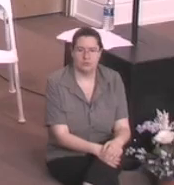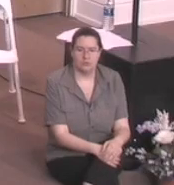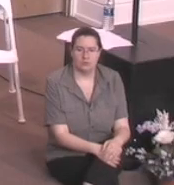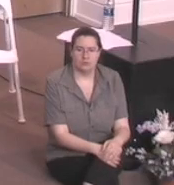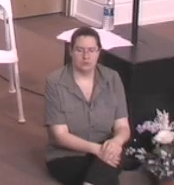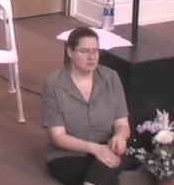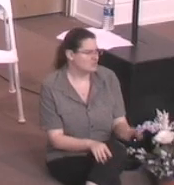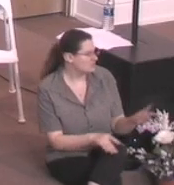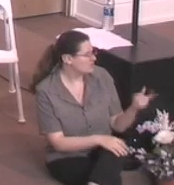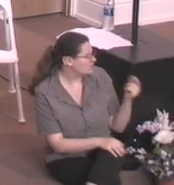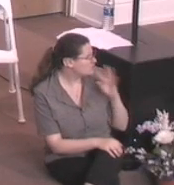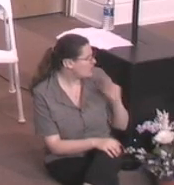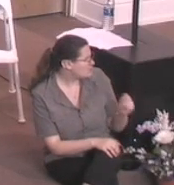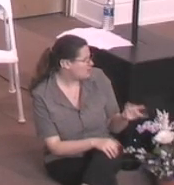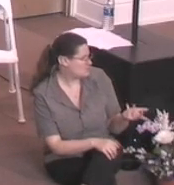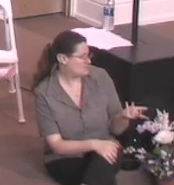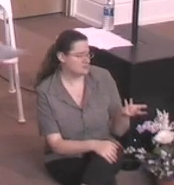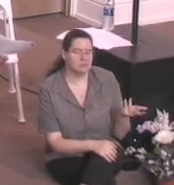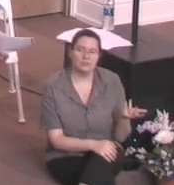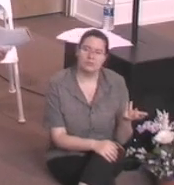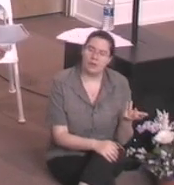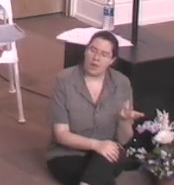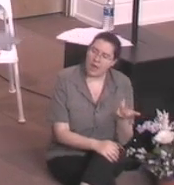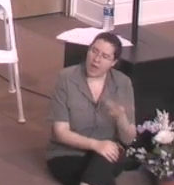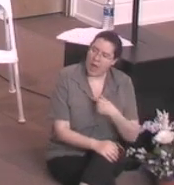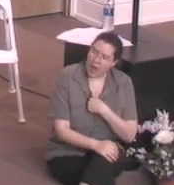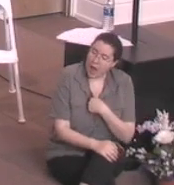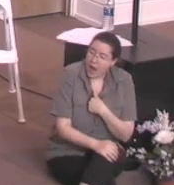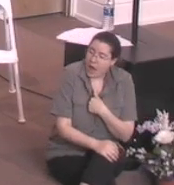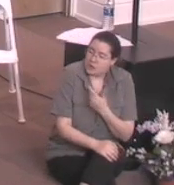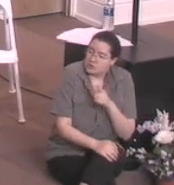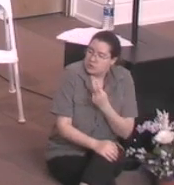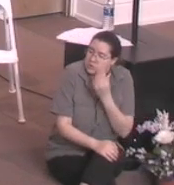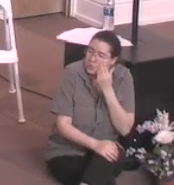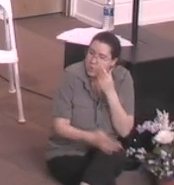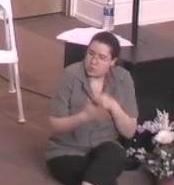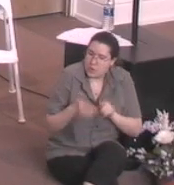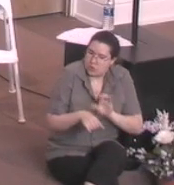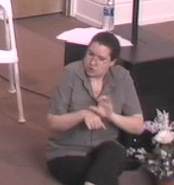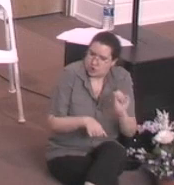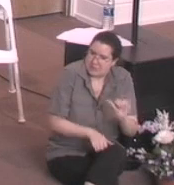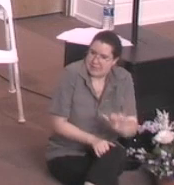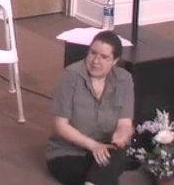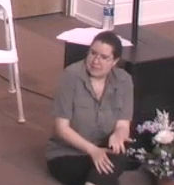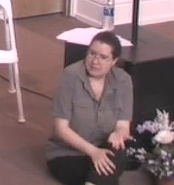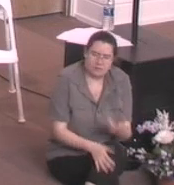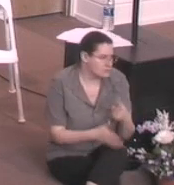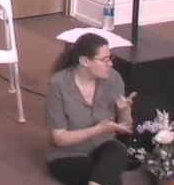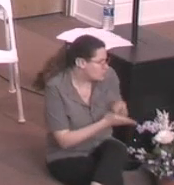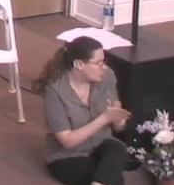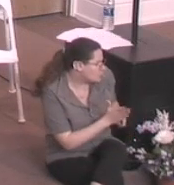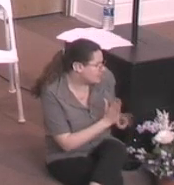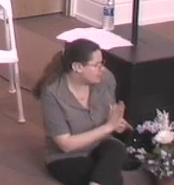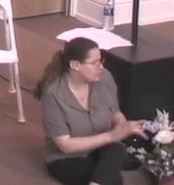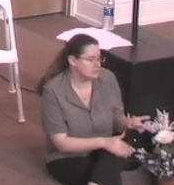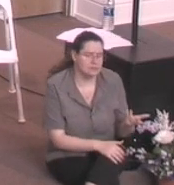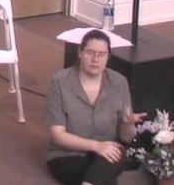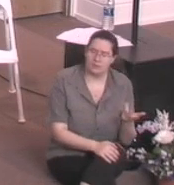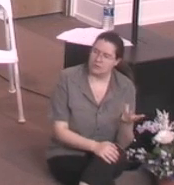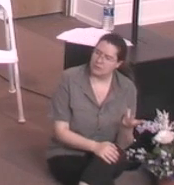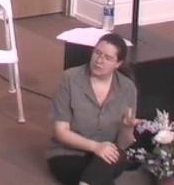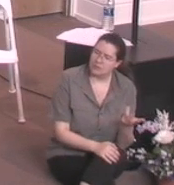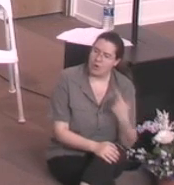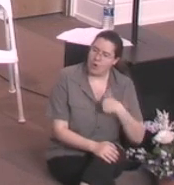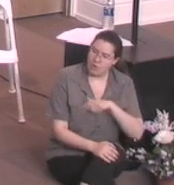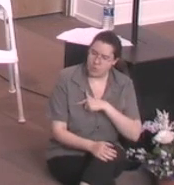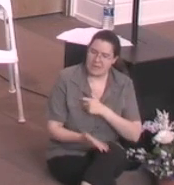Brian looks at him like, what are you talking about? He says, well, I just know what the church is all about. And he says, what do you mean? He says,